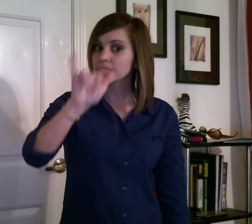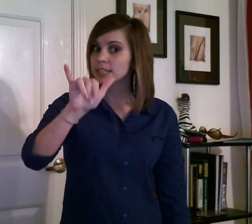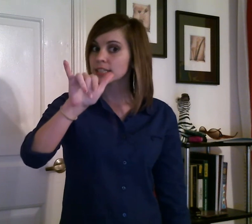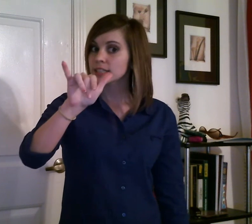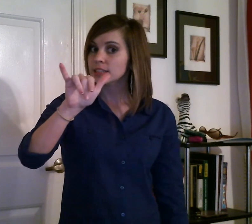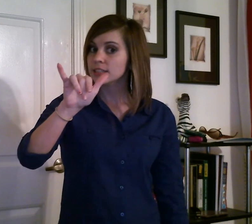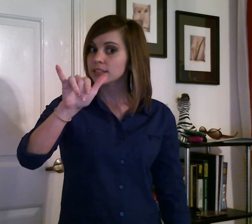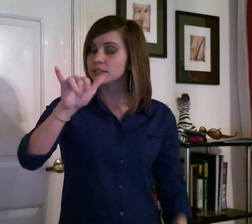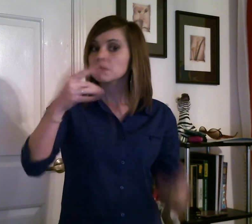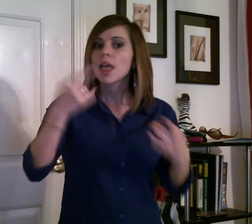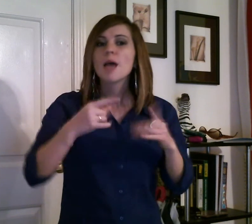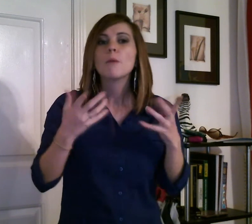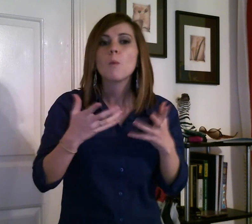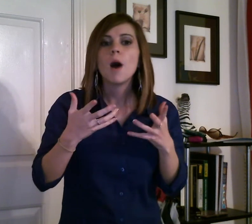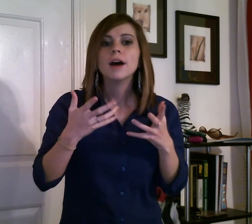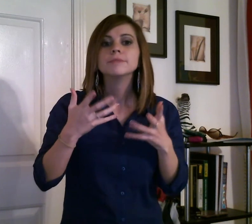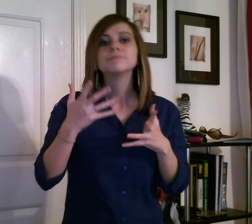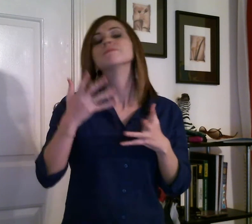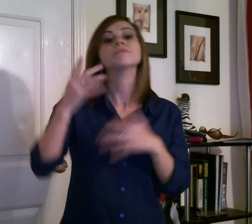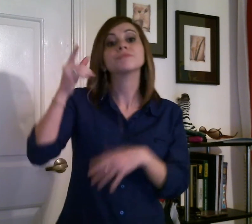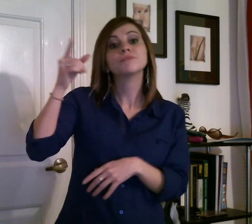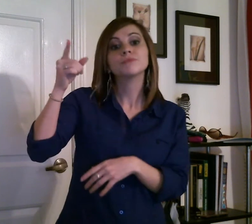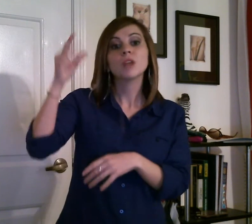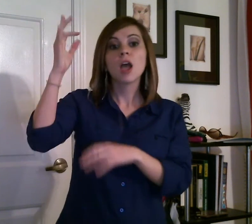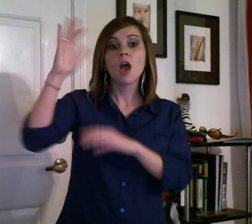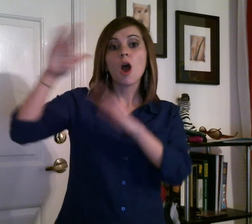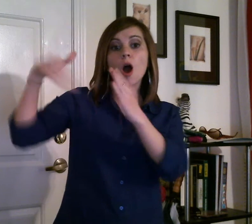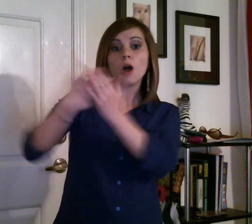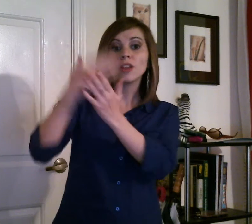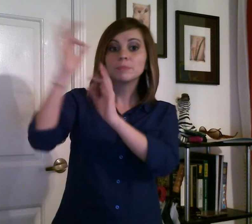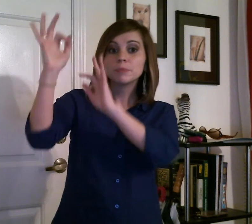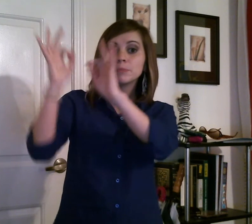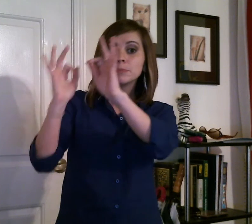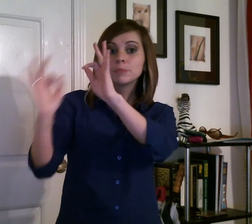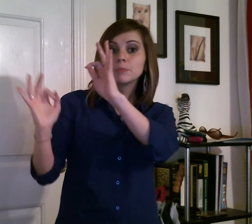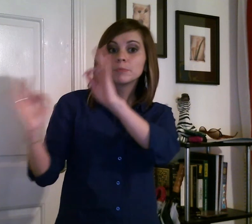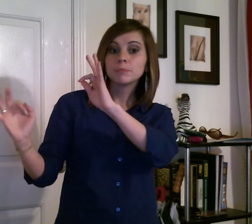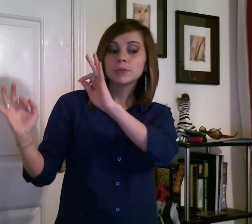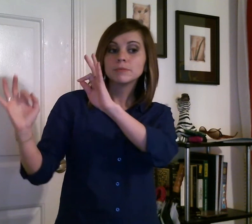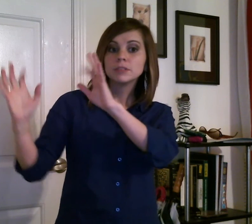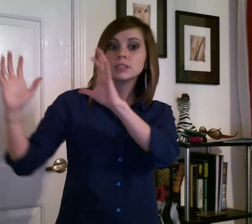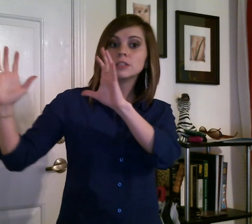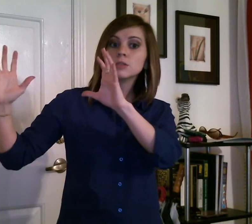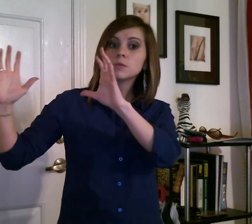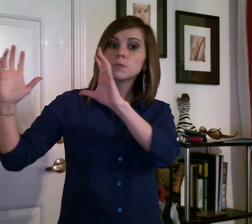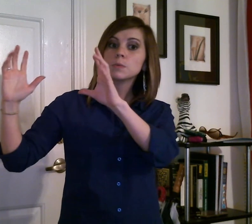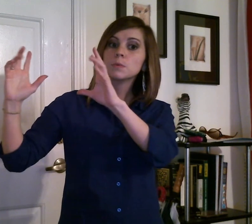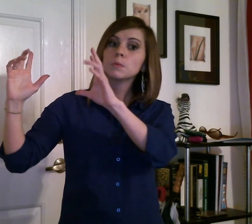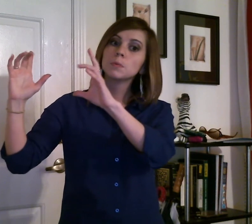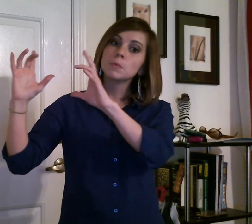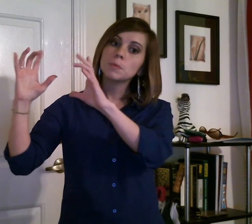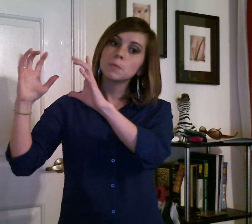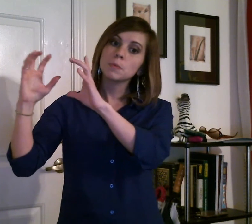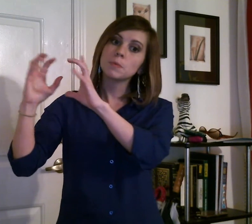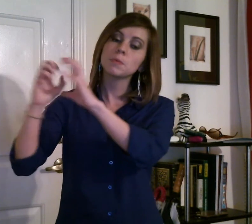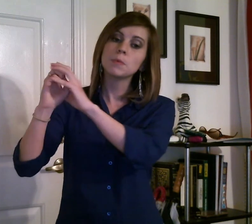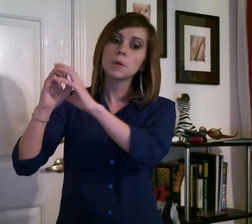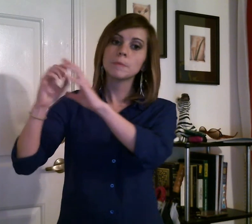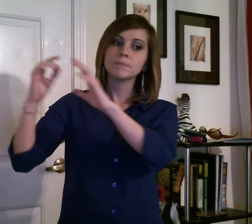attracted to each other. We normally don't think about the gravity of atoms, but it would slowly affect these atoms, and they would slowly